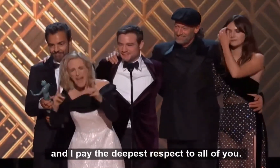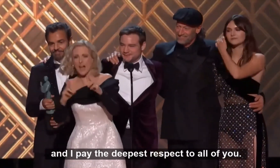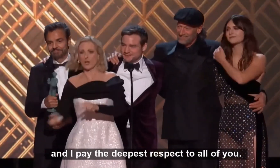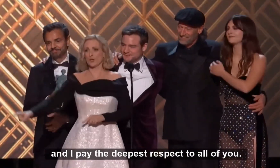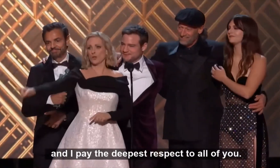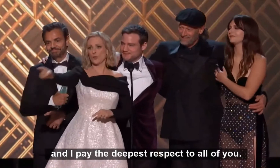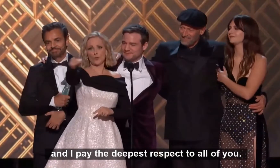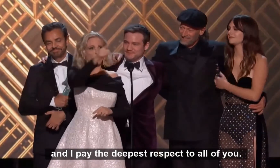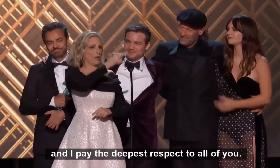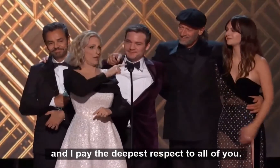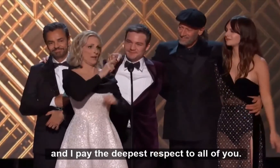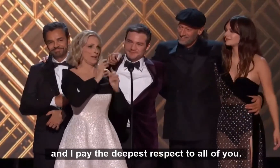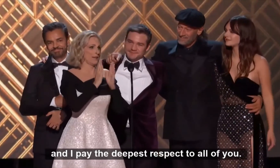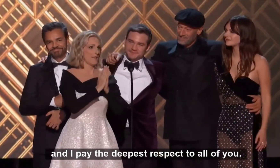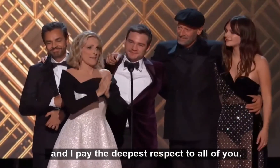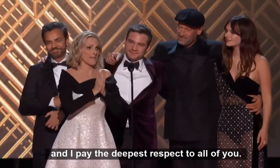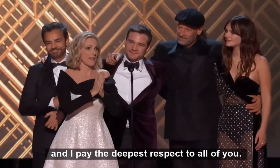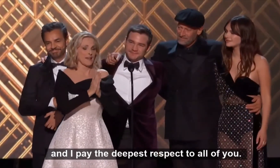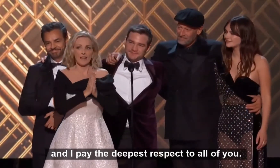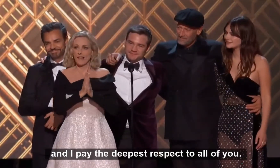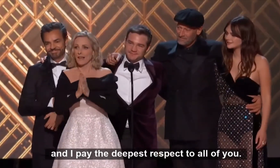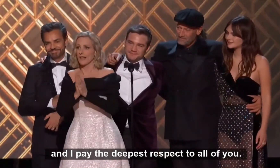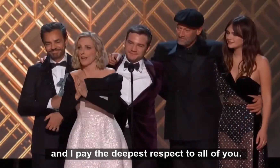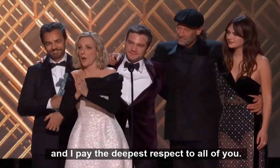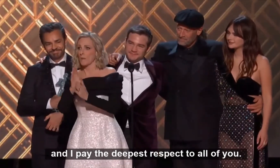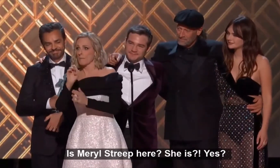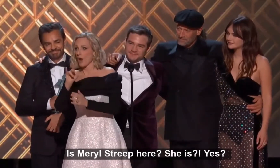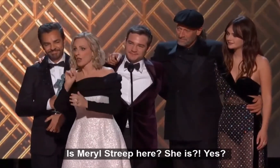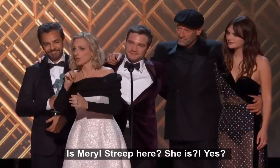I pay the deepest respect to all of you.